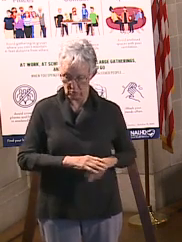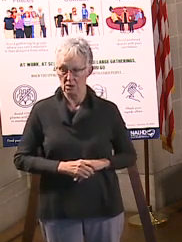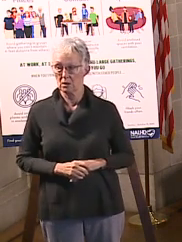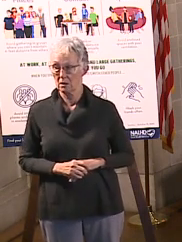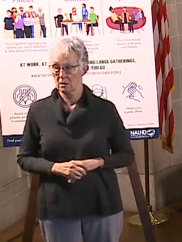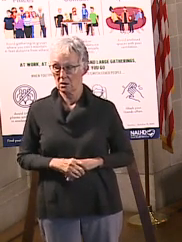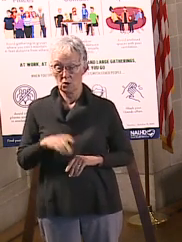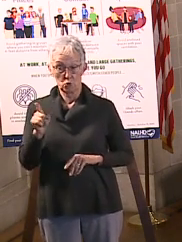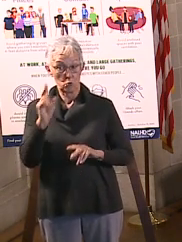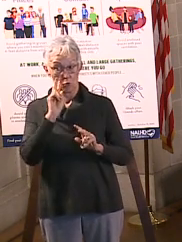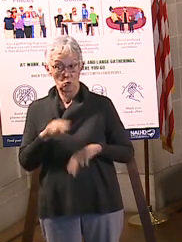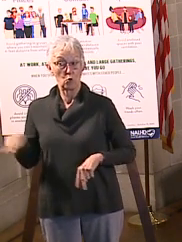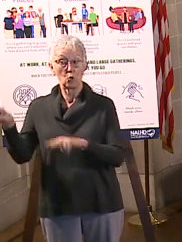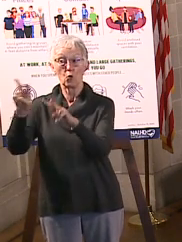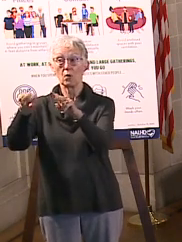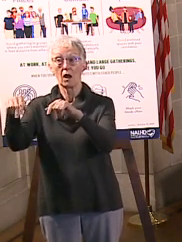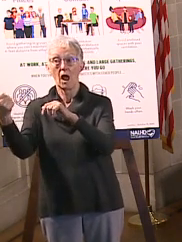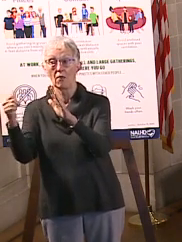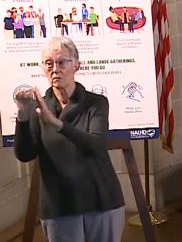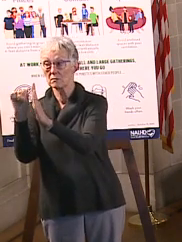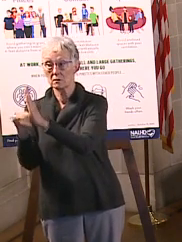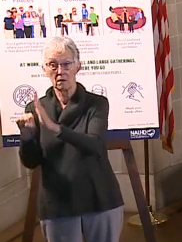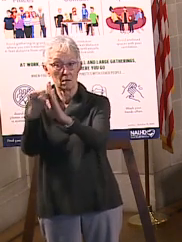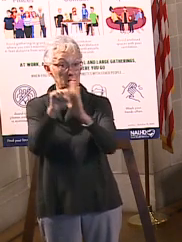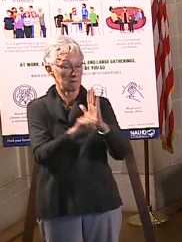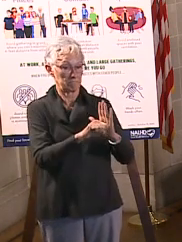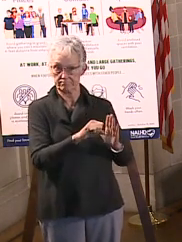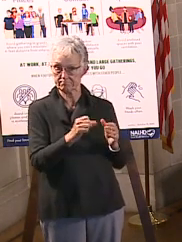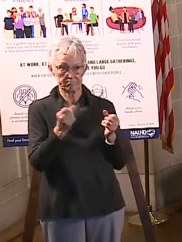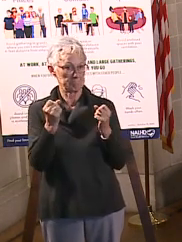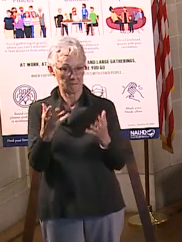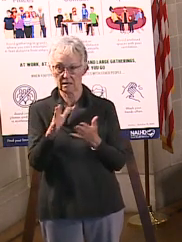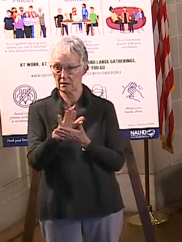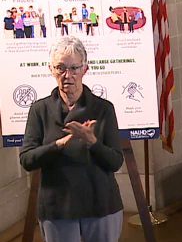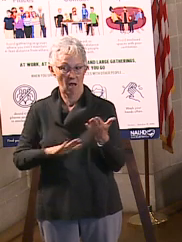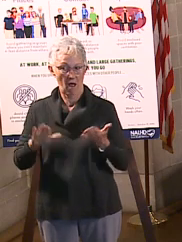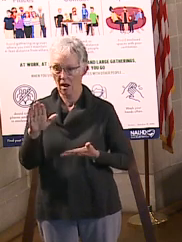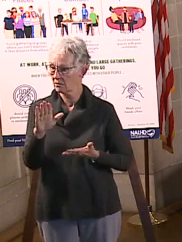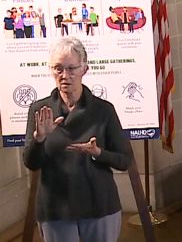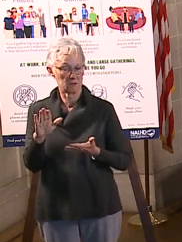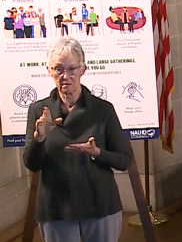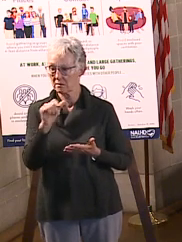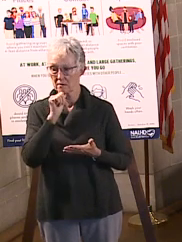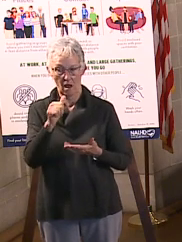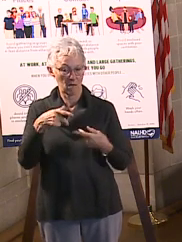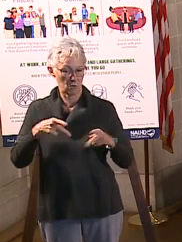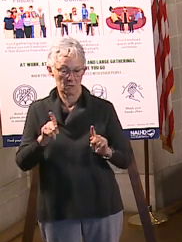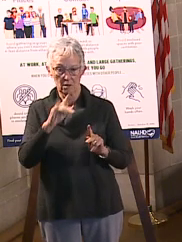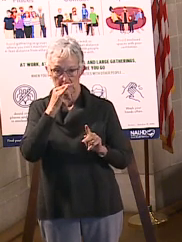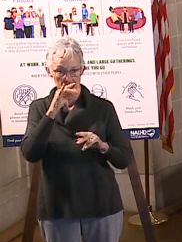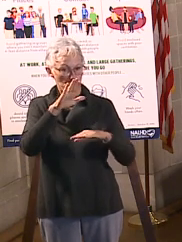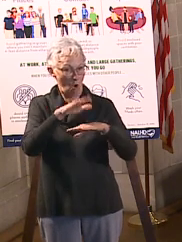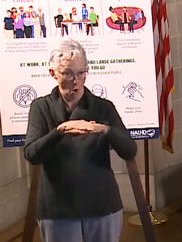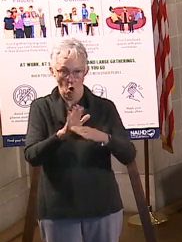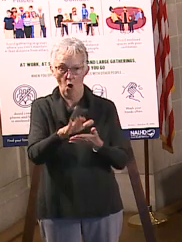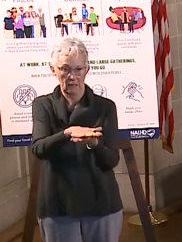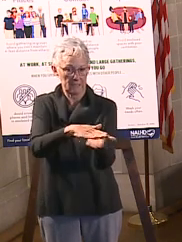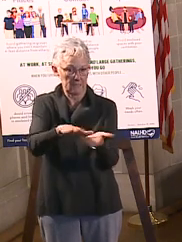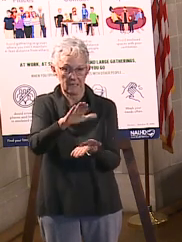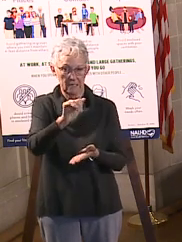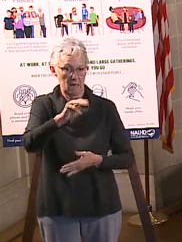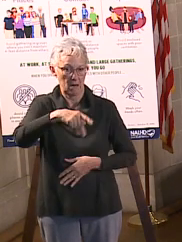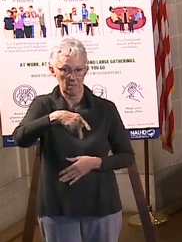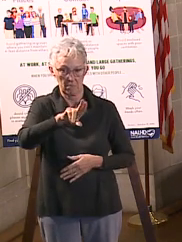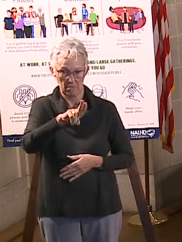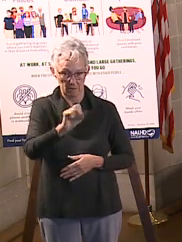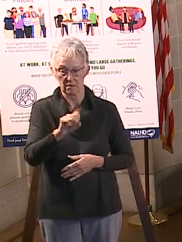not true everywhere. There's a lot of schools who are not doing in-person classes. The fact the University of Nebraska could have